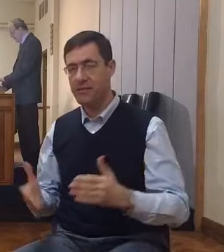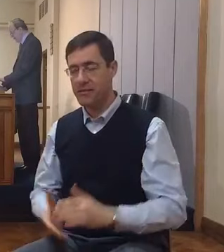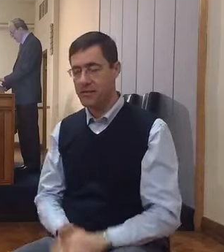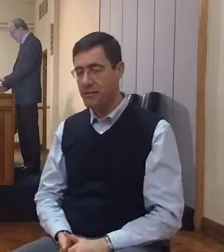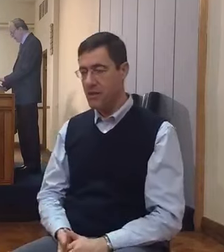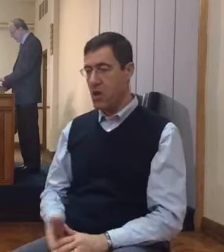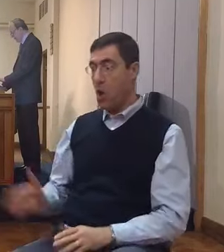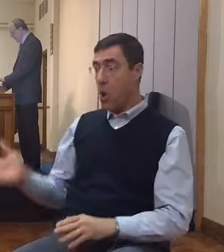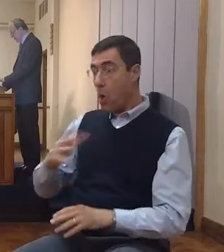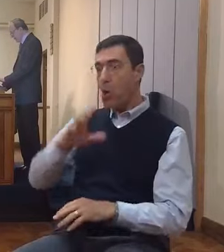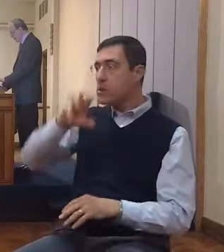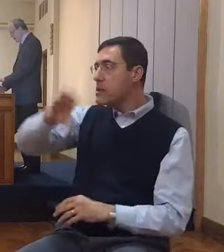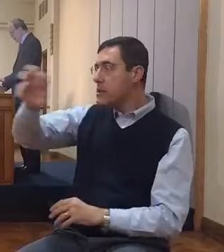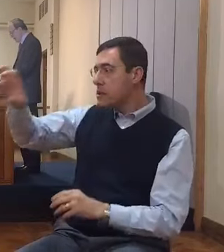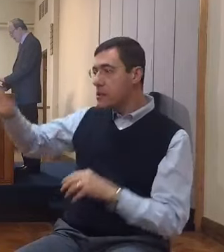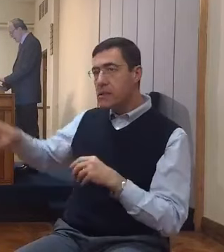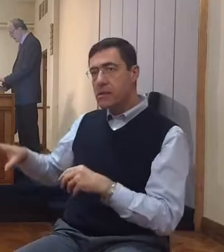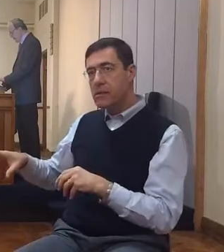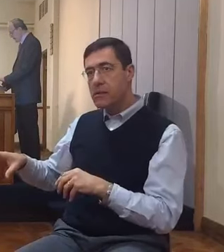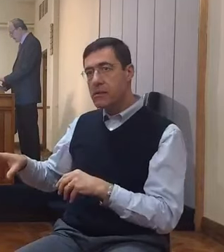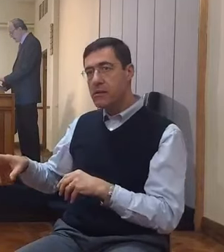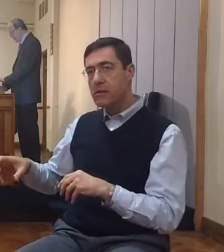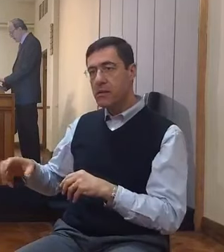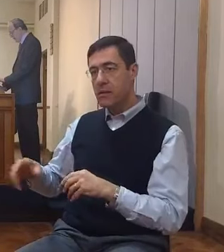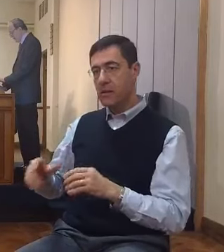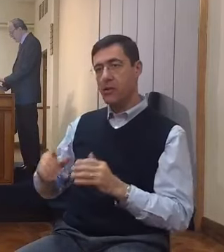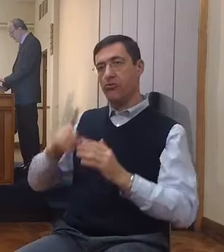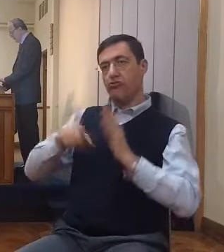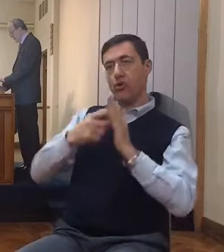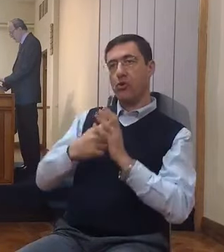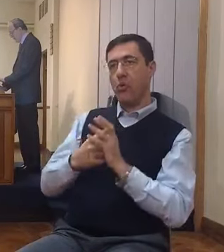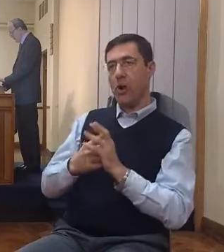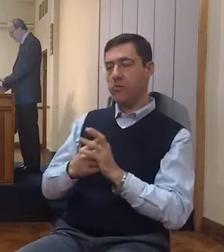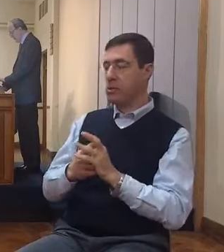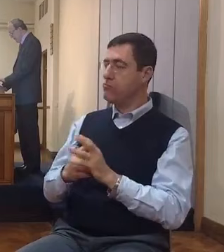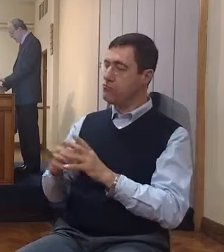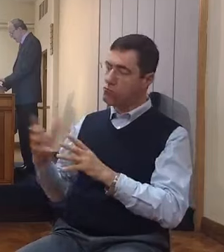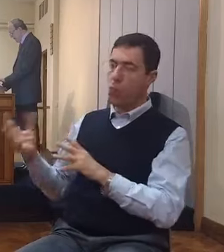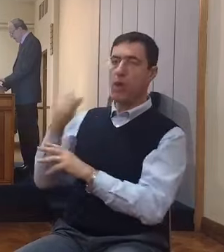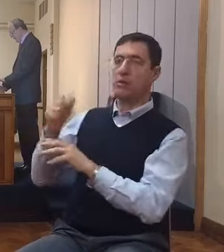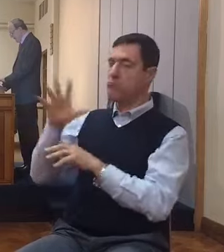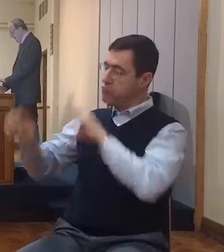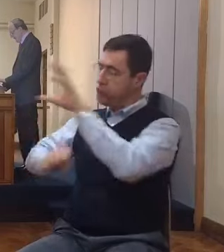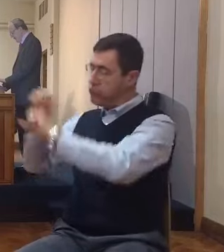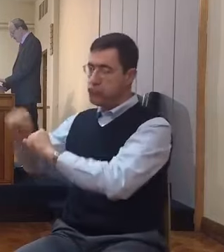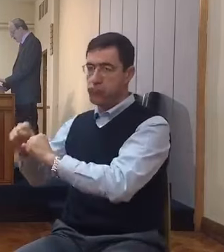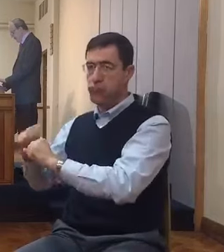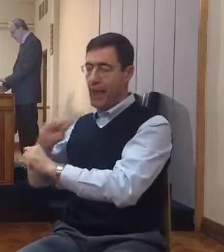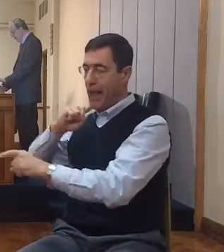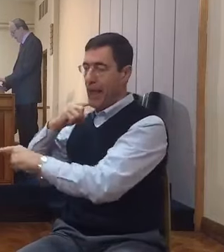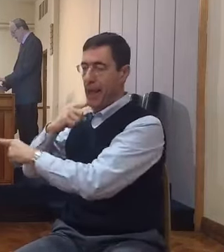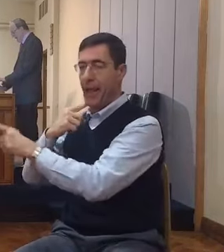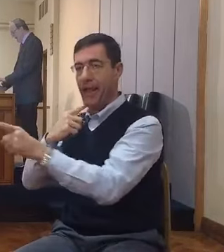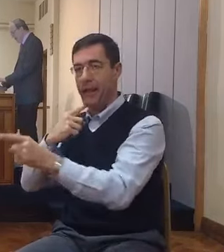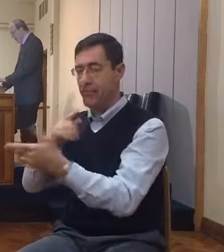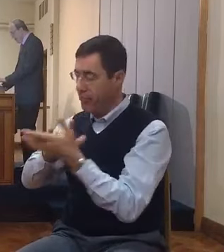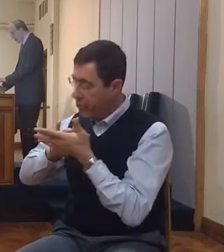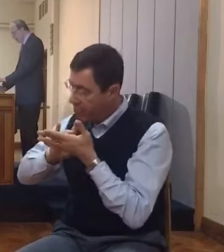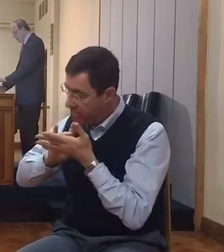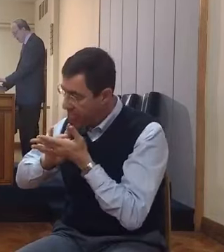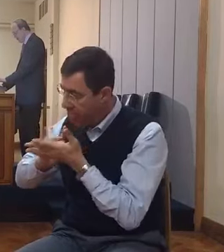all the kings of them did Joshua take and smote them with the edge of the sword. And he utterly destroyed them